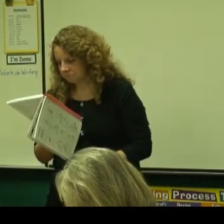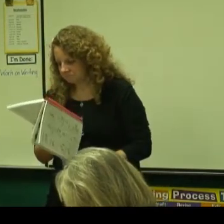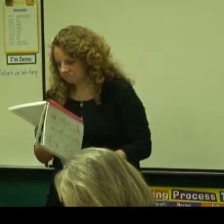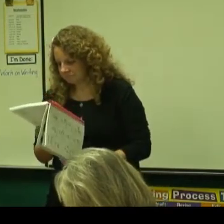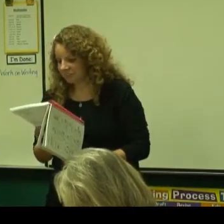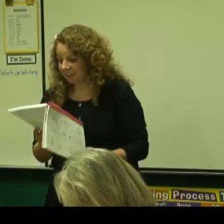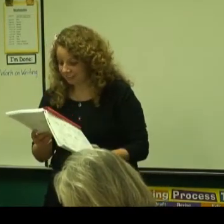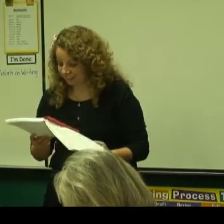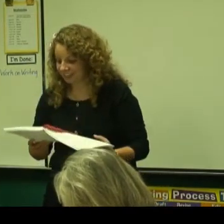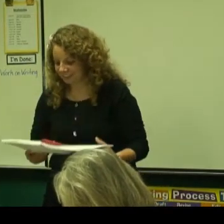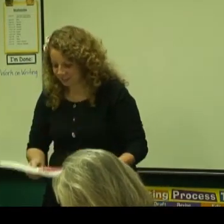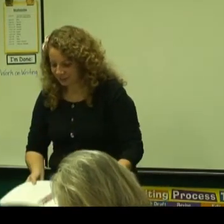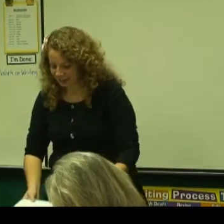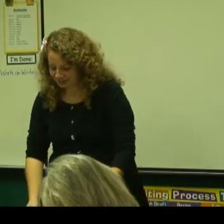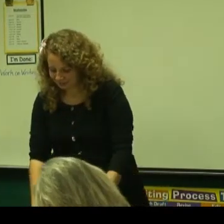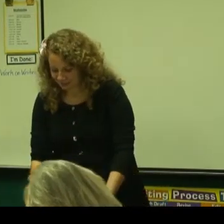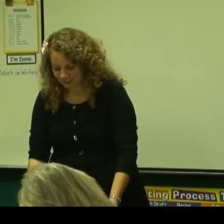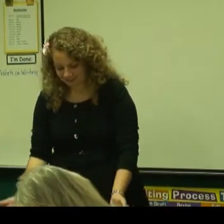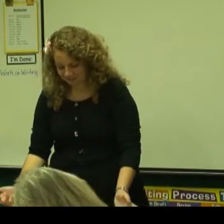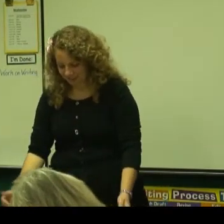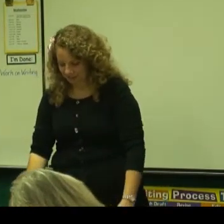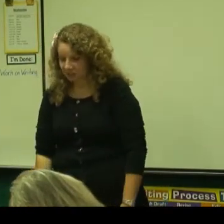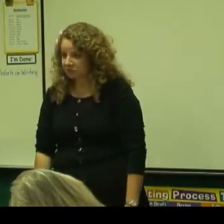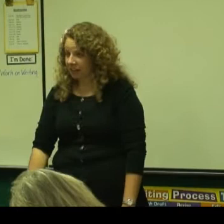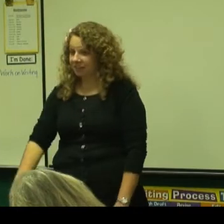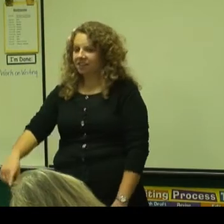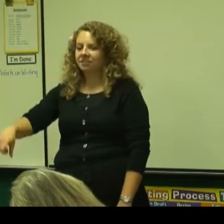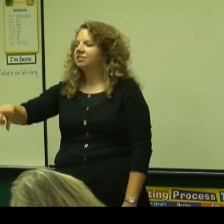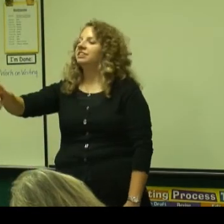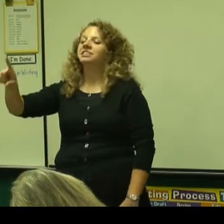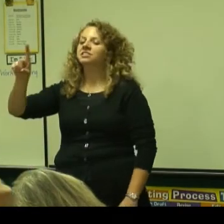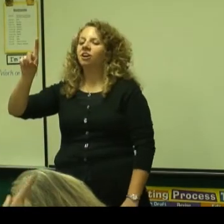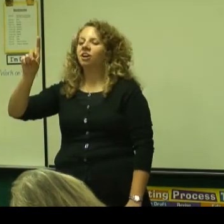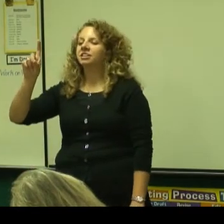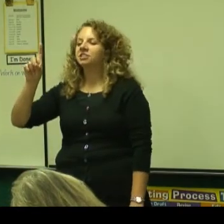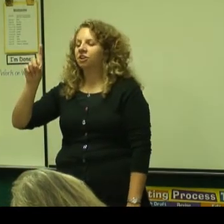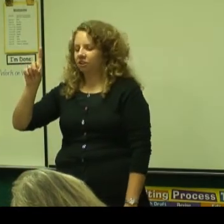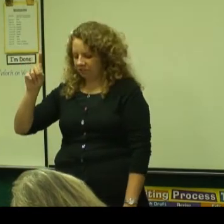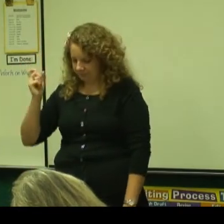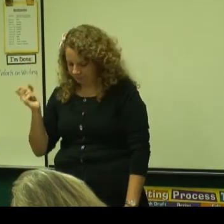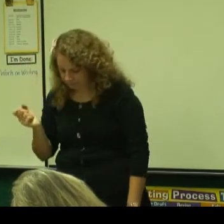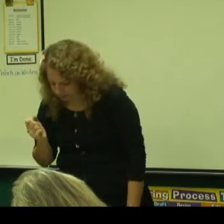Huh? Huh, okay. That works for that. This is called, it's called, is it